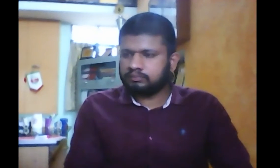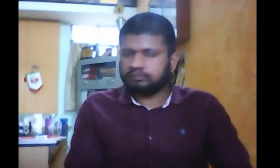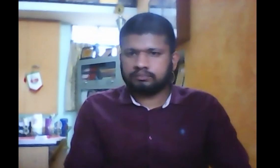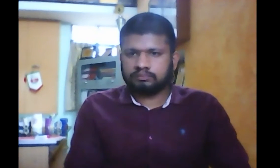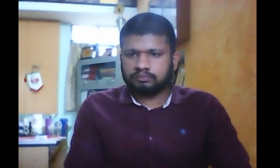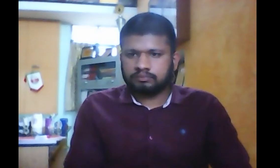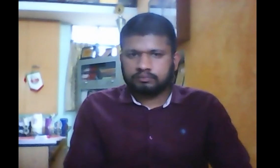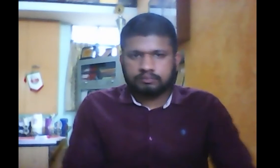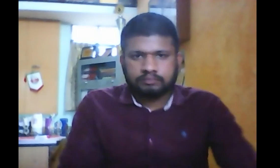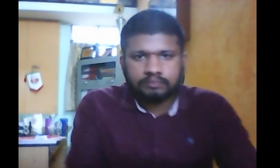deaf.